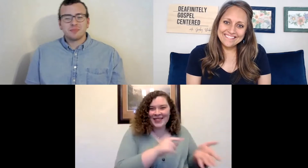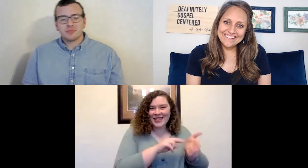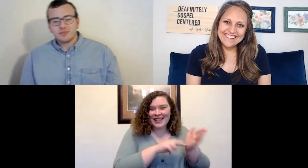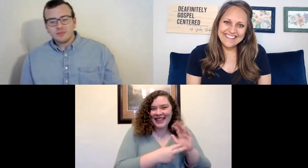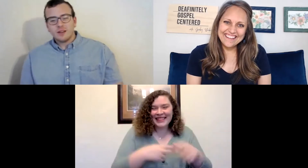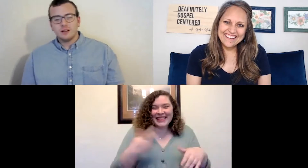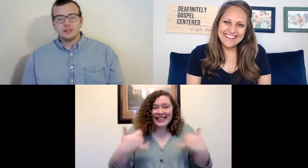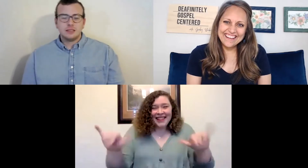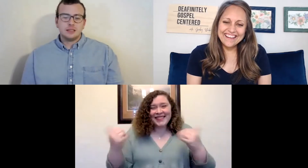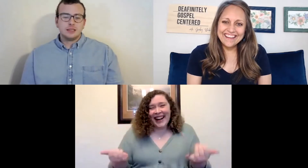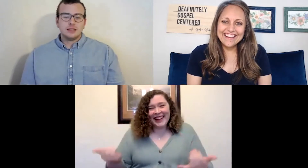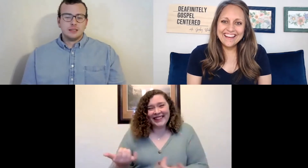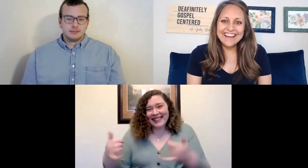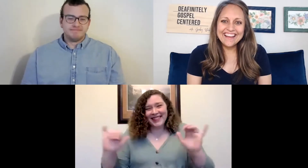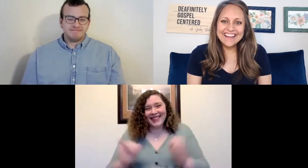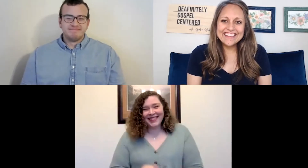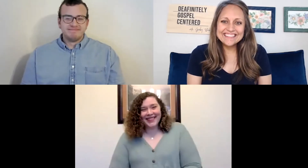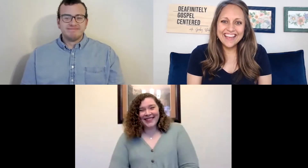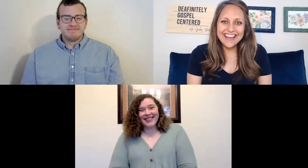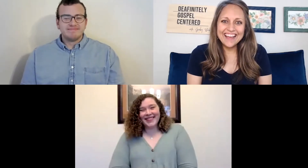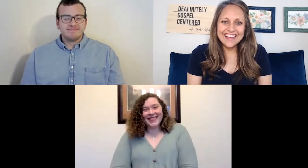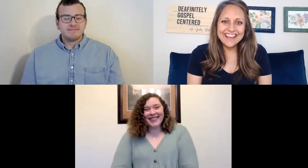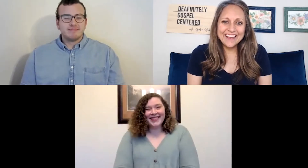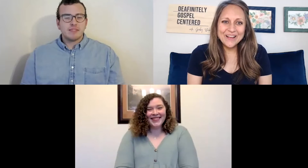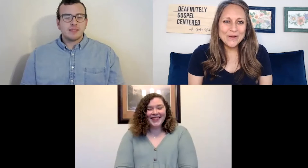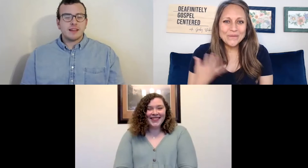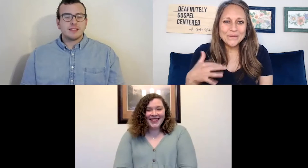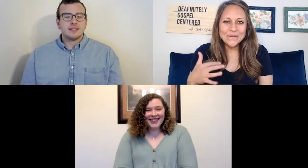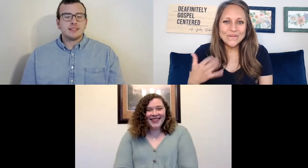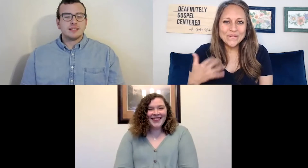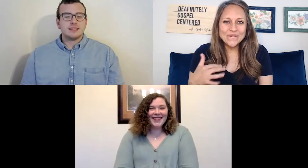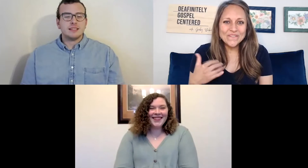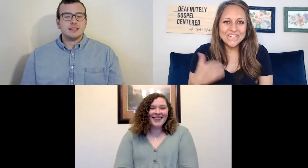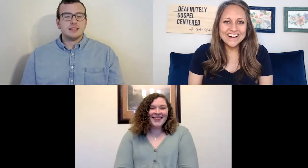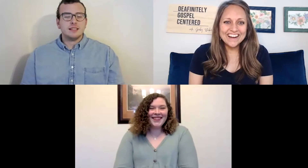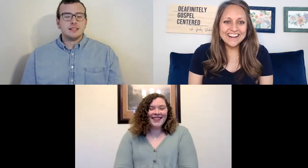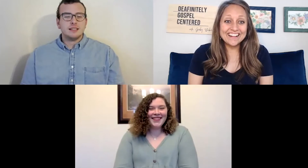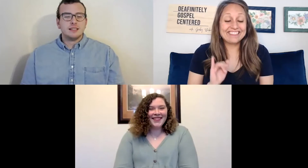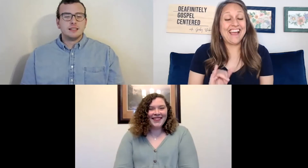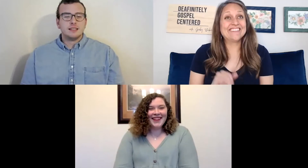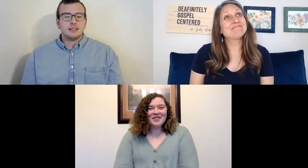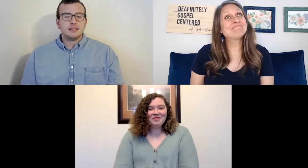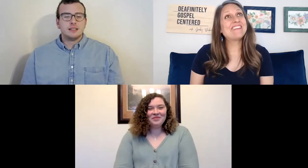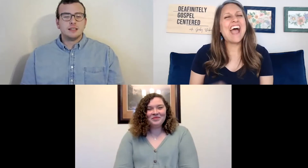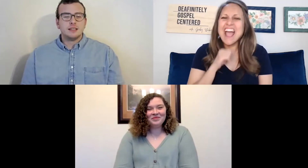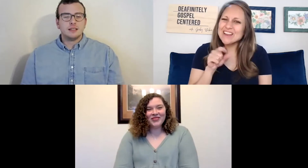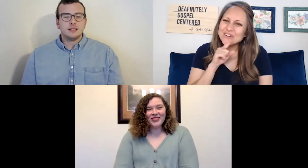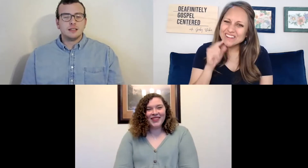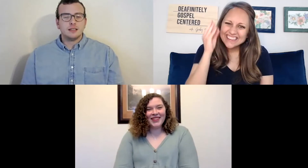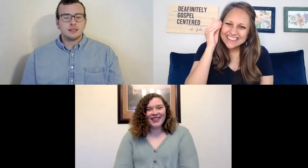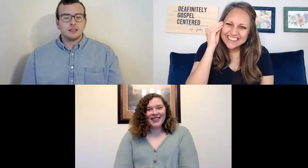for me and say, oh, she just said such and such. So we're still doing that to this day. That's so interesting.